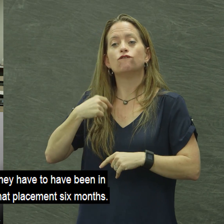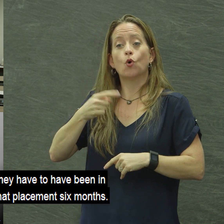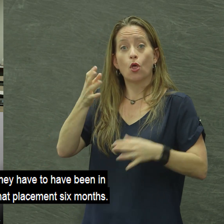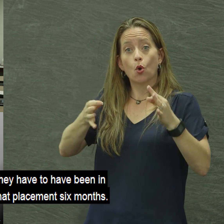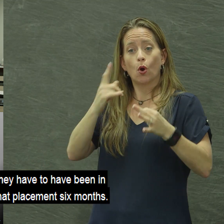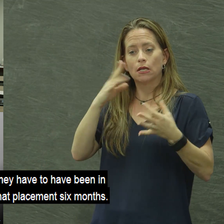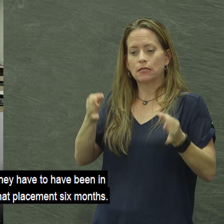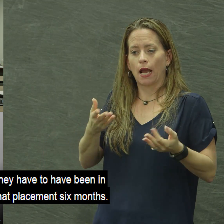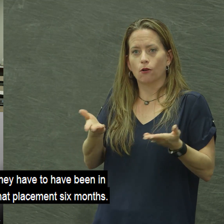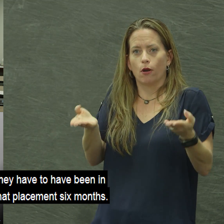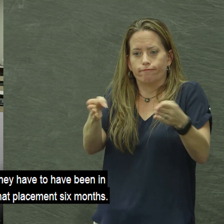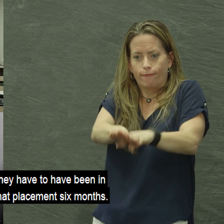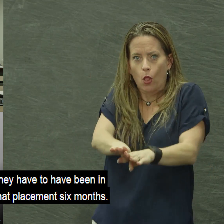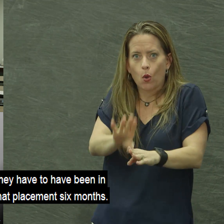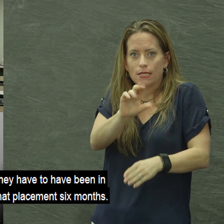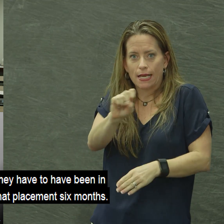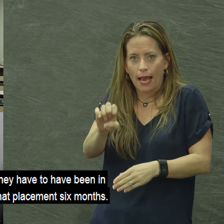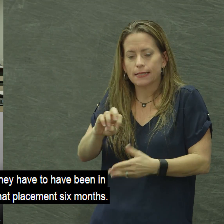6 months.